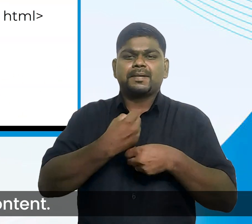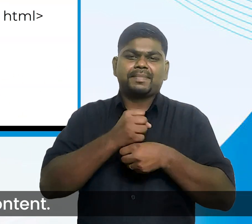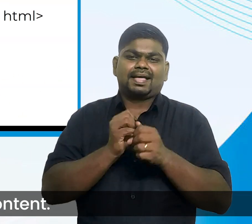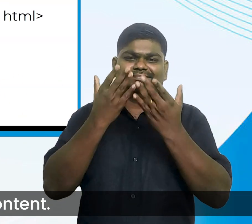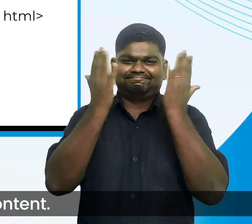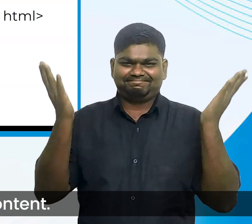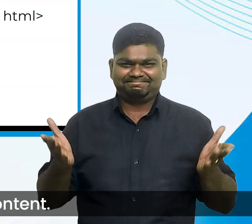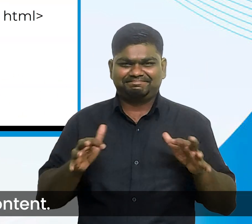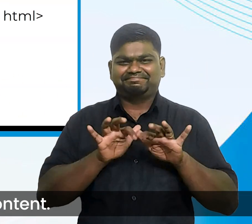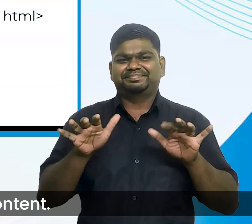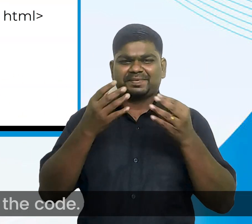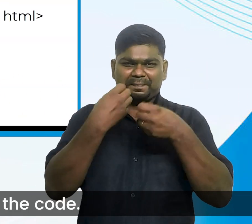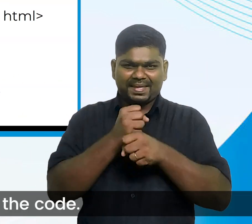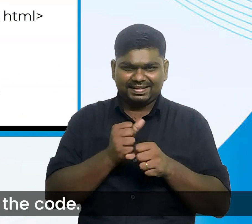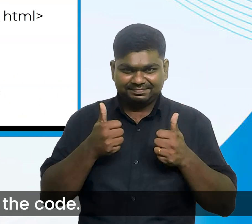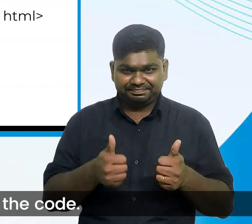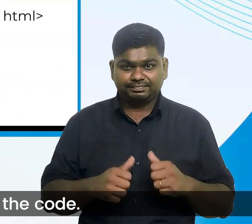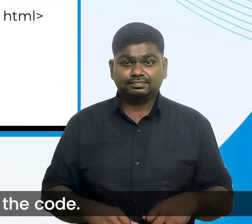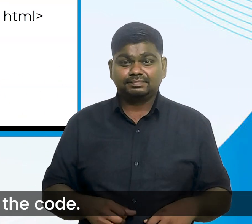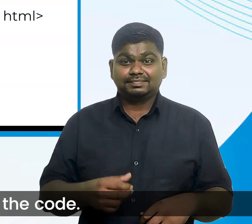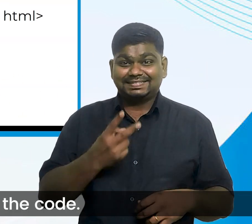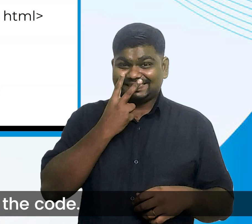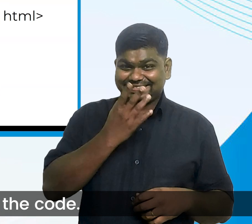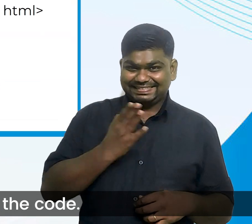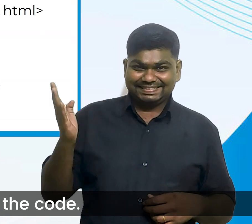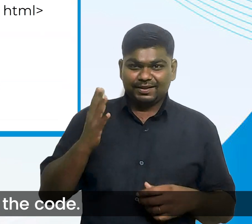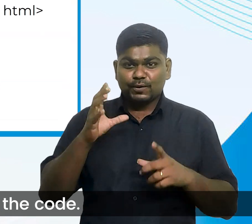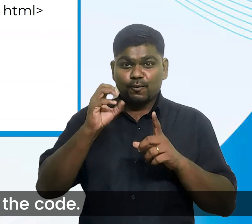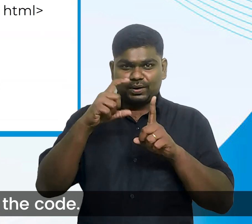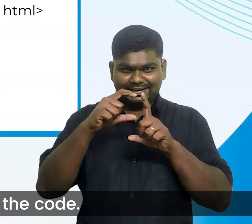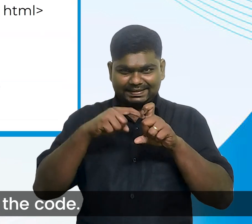content. Let's see it on the code.